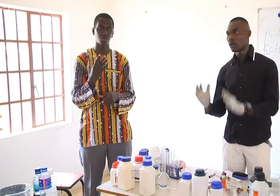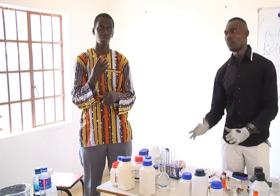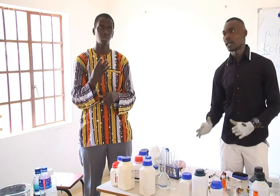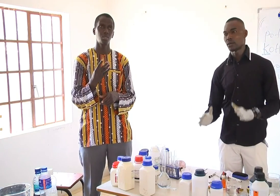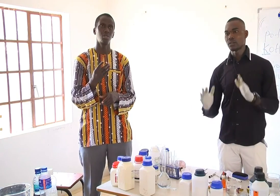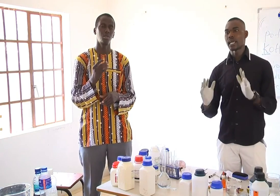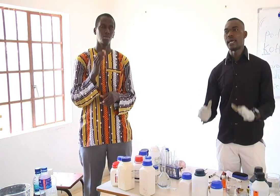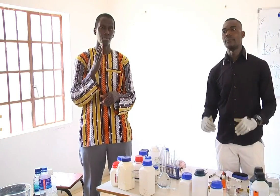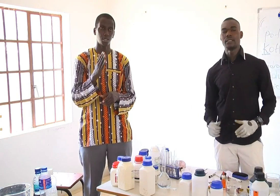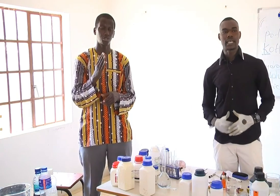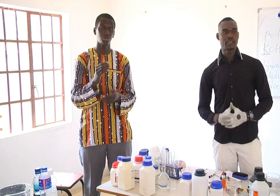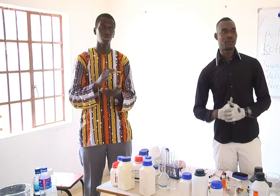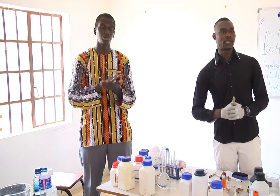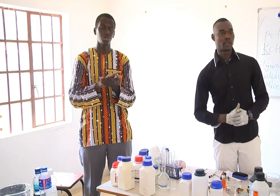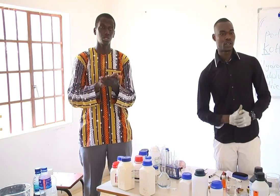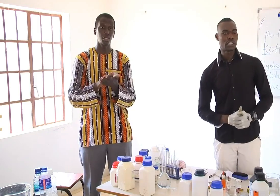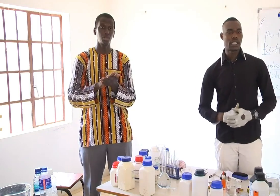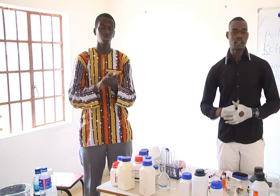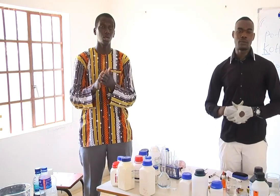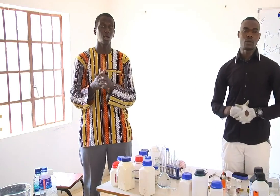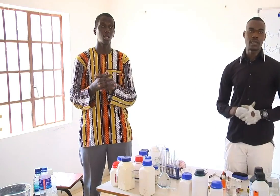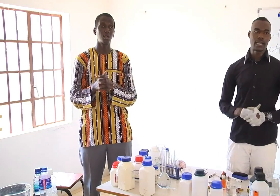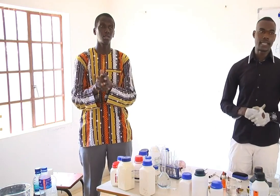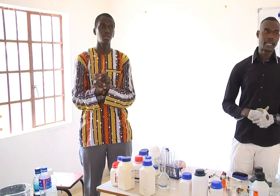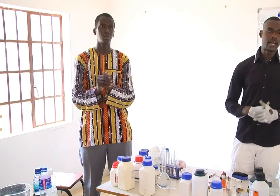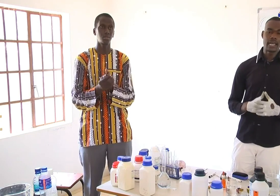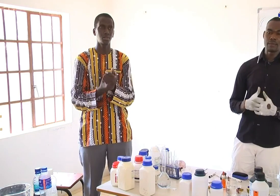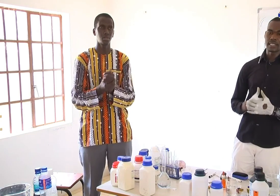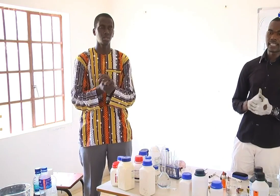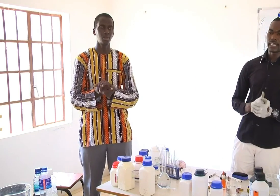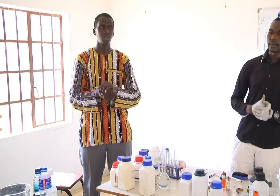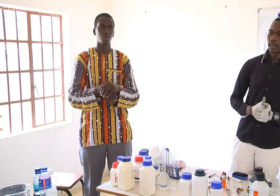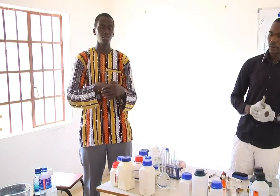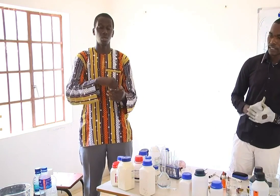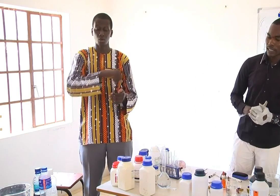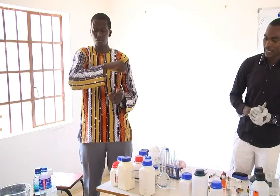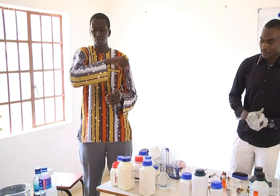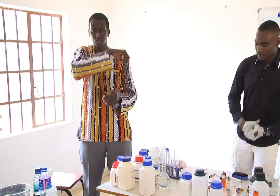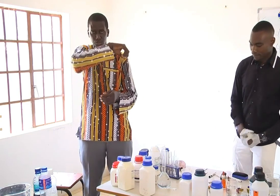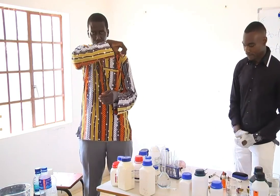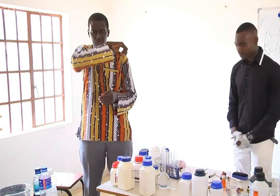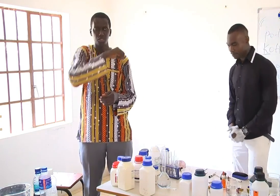home at all time. Thank you very much. Until I come your way again, I am Mr. Jadama once again.